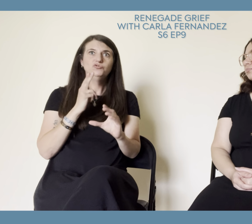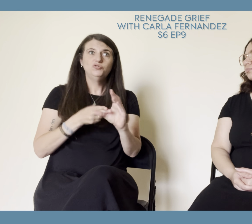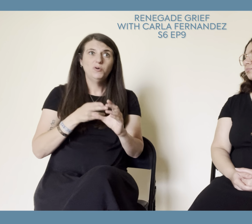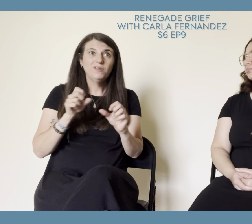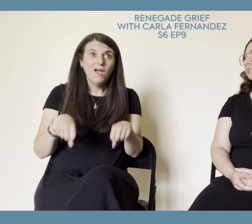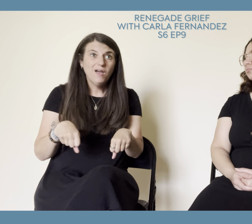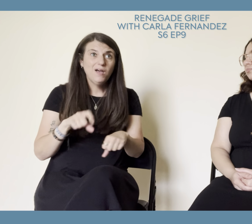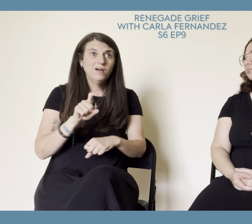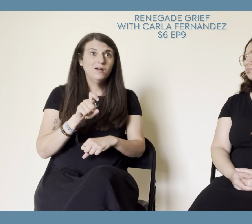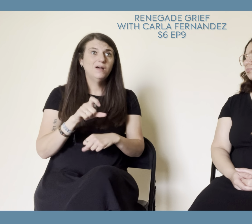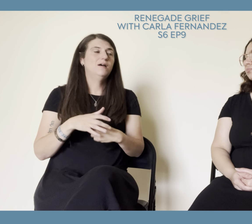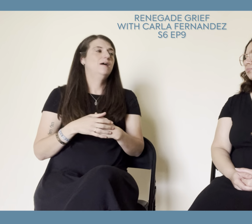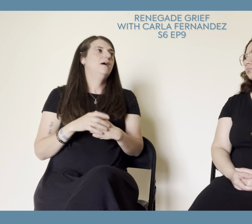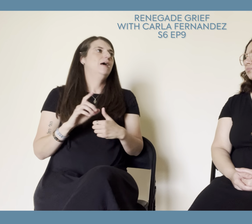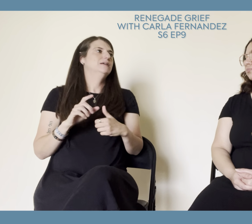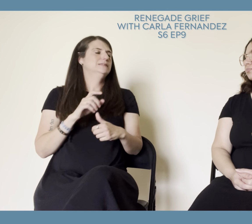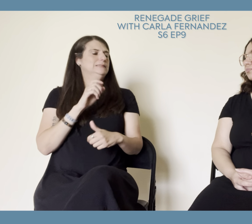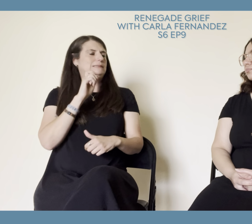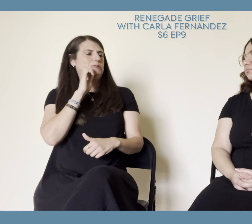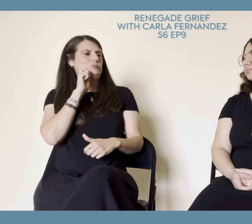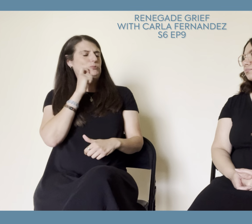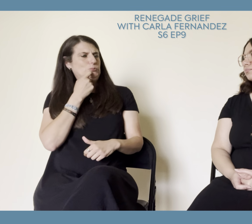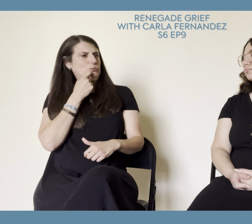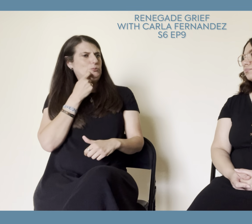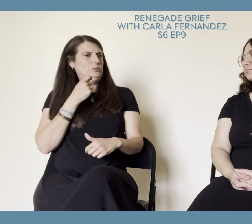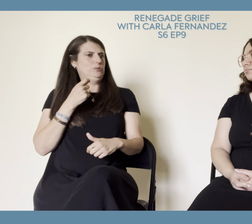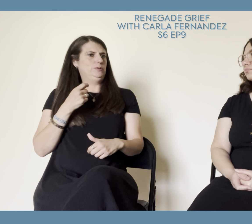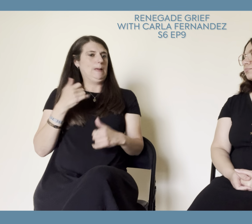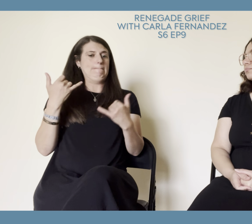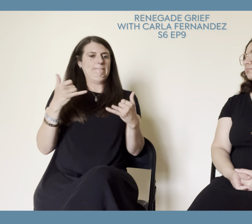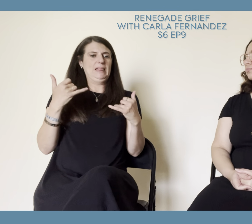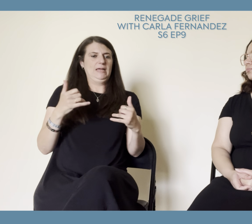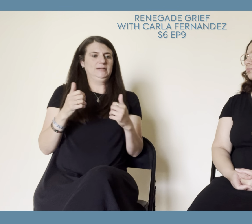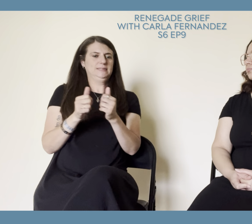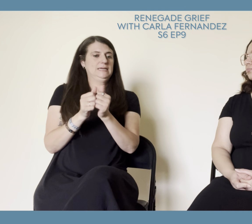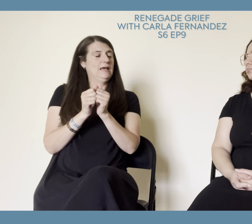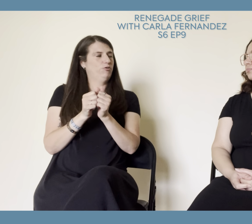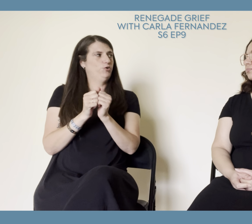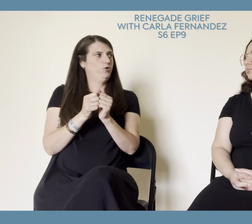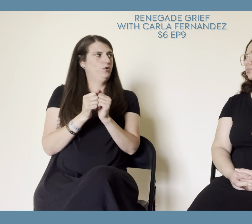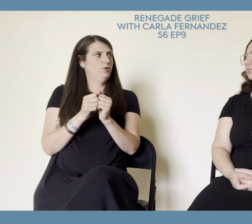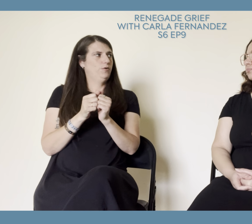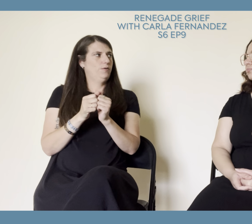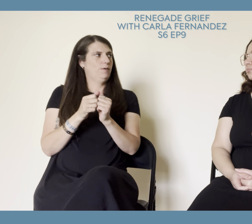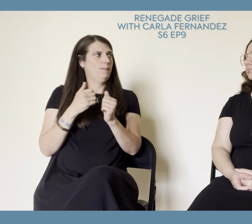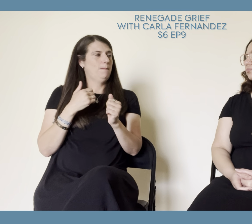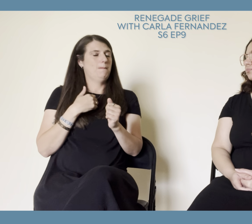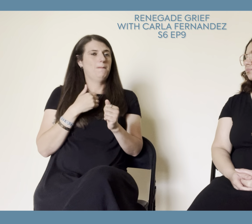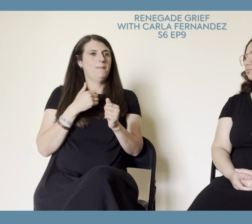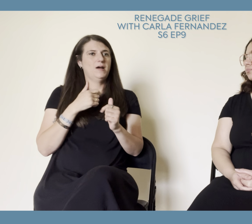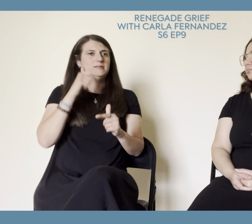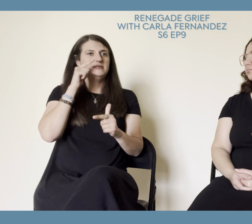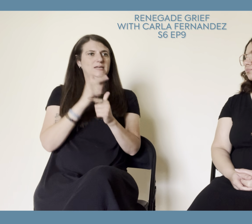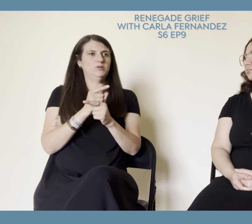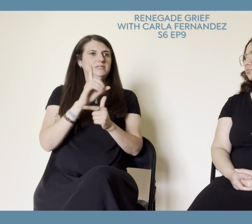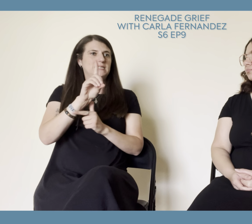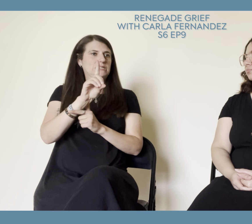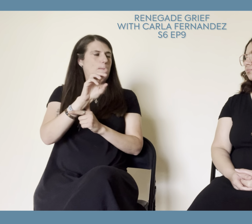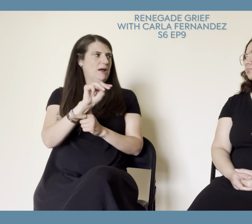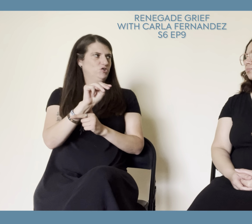cool. And what it did for us in playing a campaign together, where my younger sibling was a dungeon master, it gave us a way to